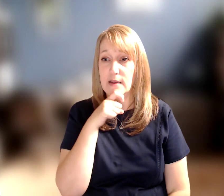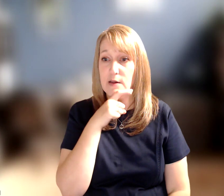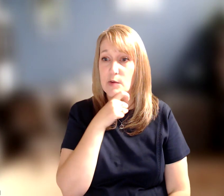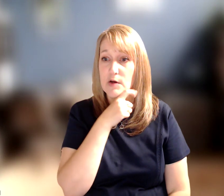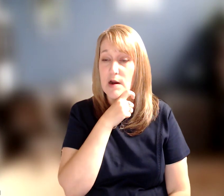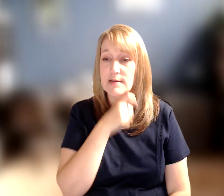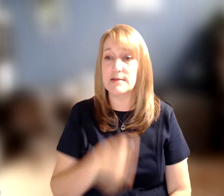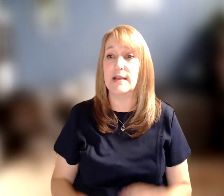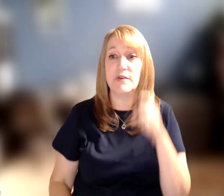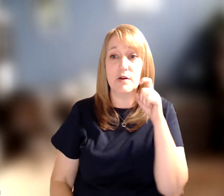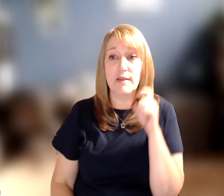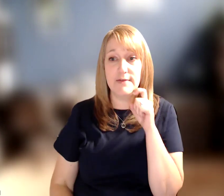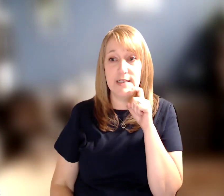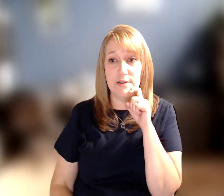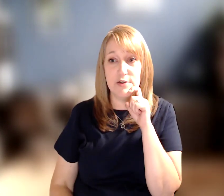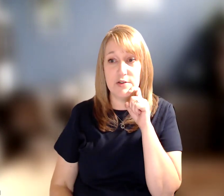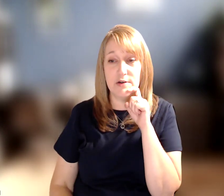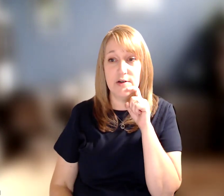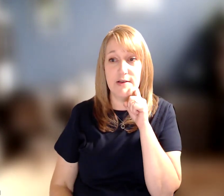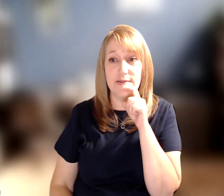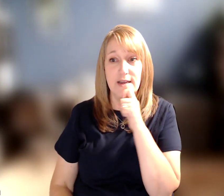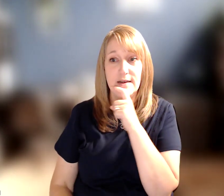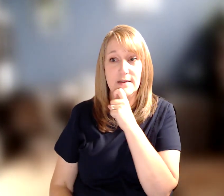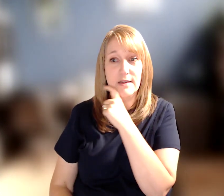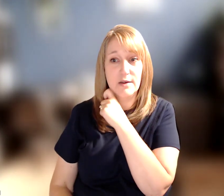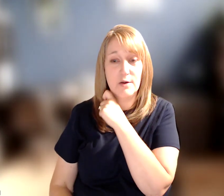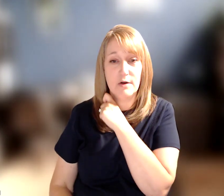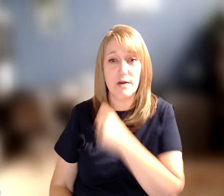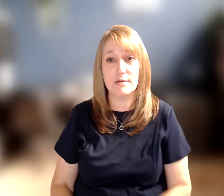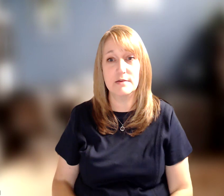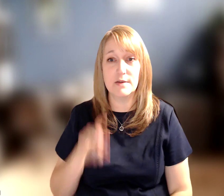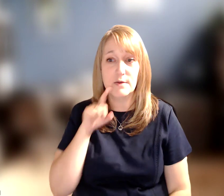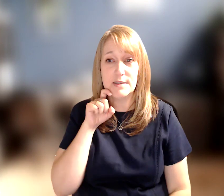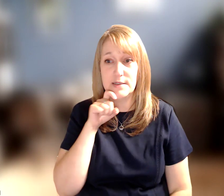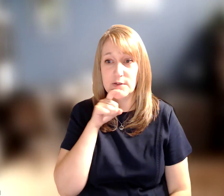and go across. And if you're left-handed, you start on your left side and go across. So cereal.